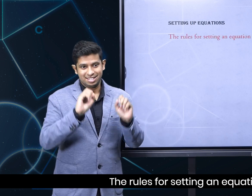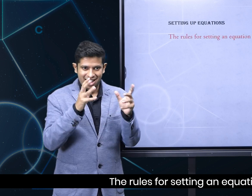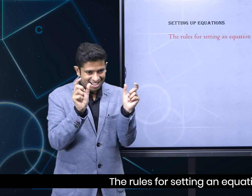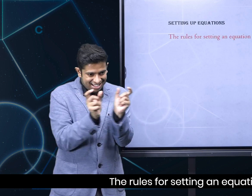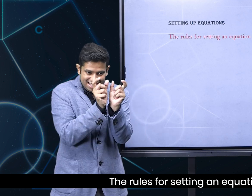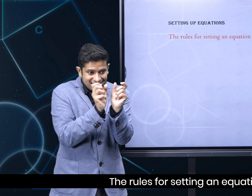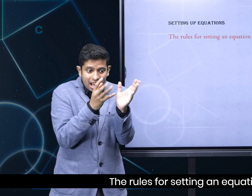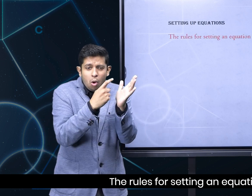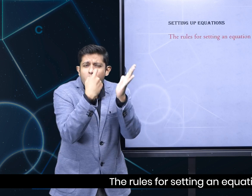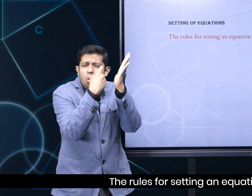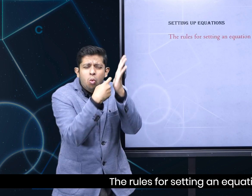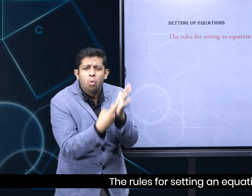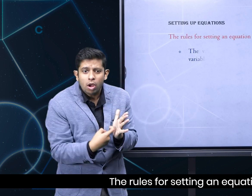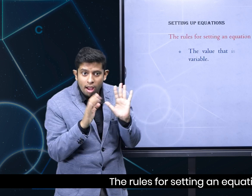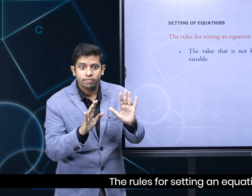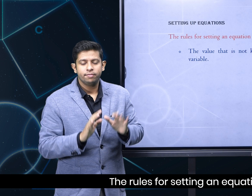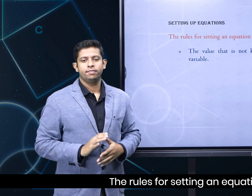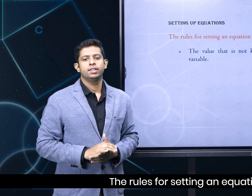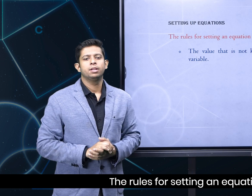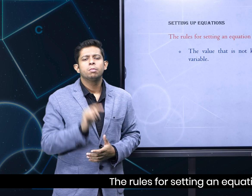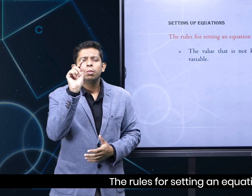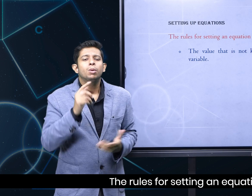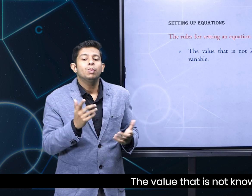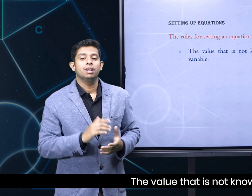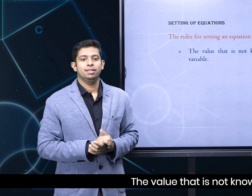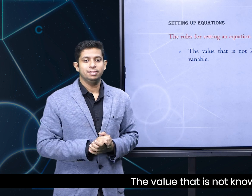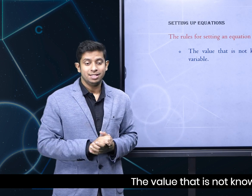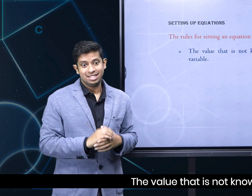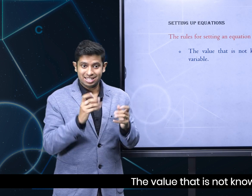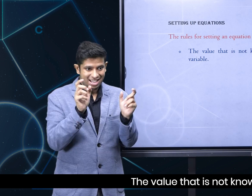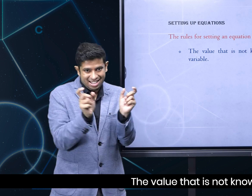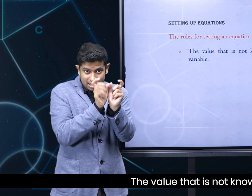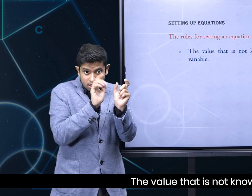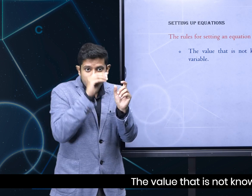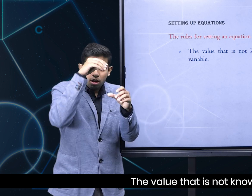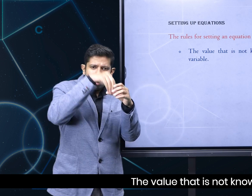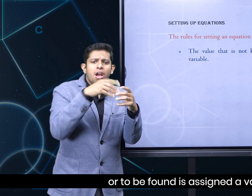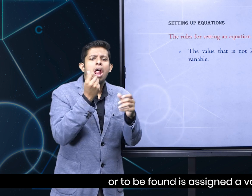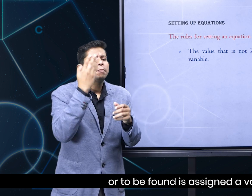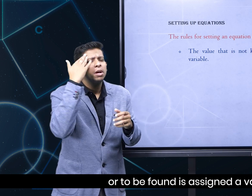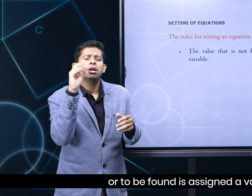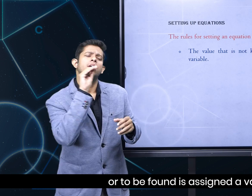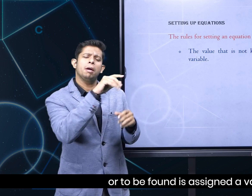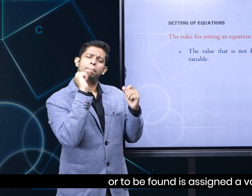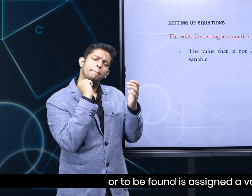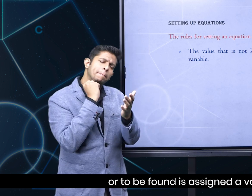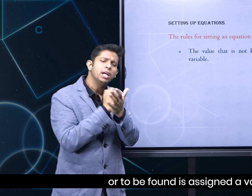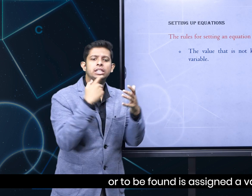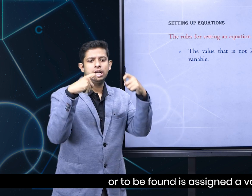The rules for setting an equation are: the value that is not known or to be found is assigned a